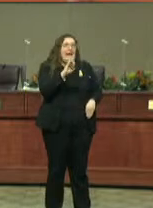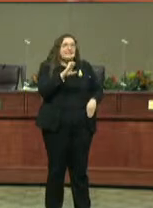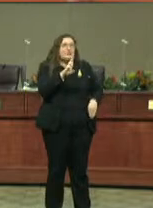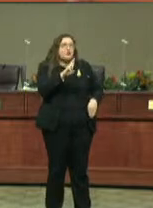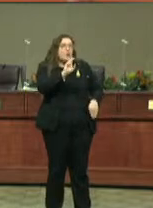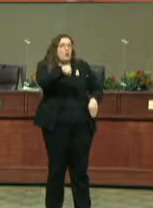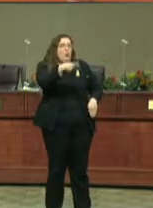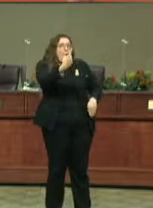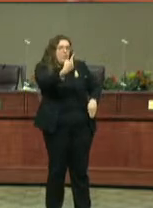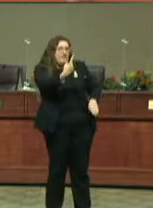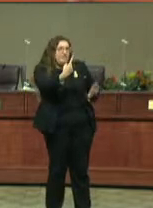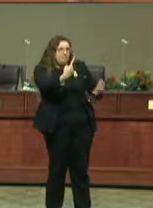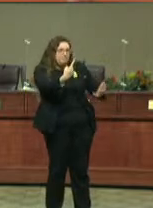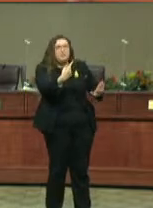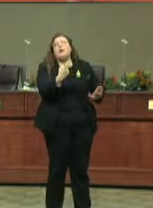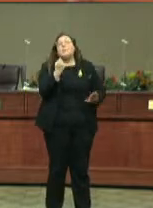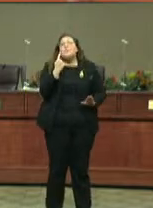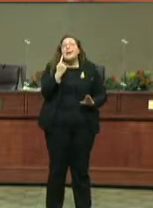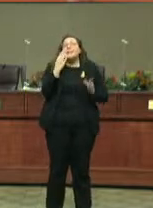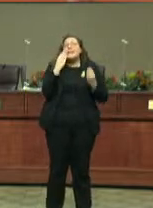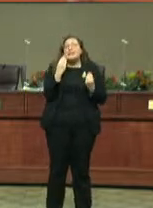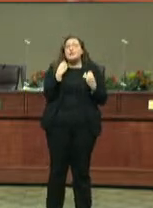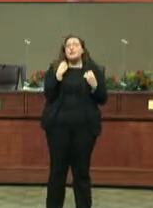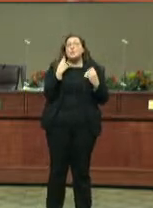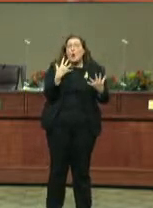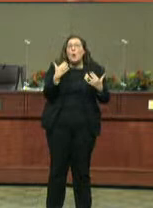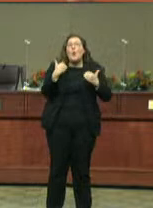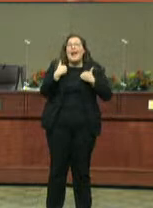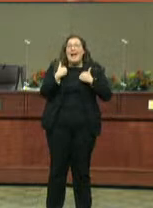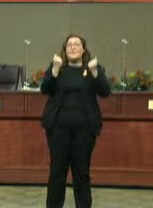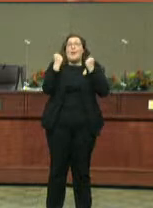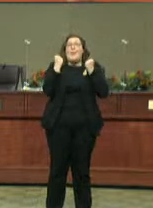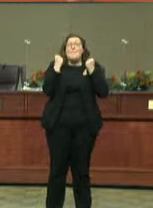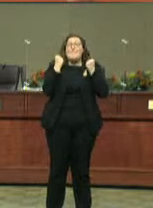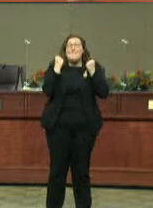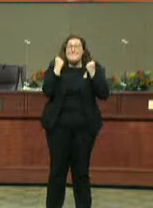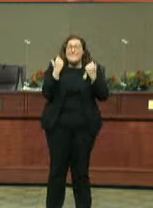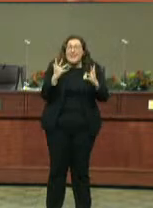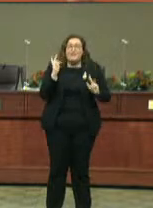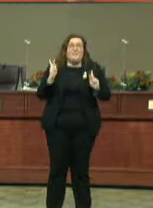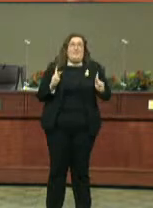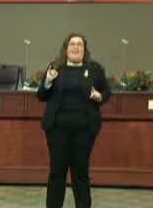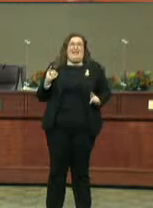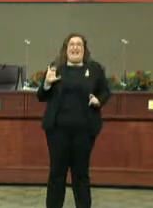other reasons besides COVID-19, and that was the 7th.